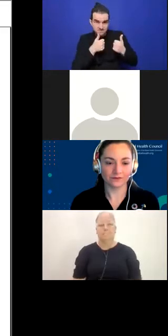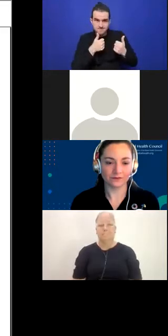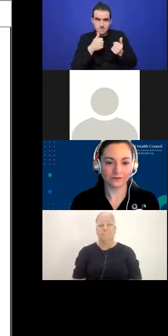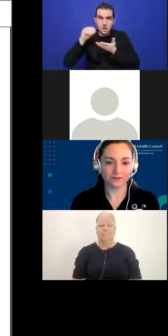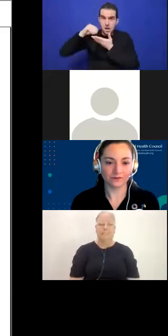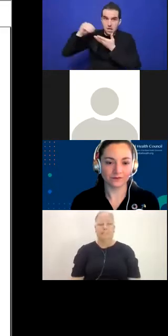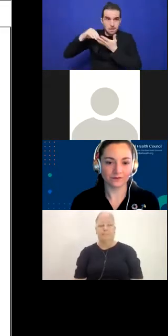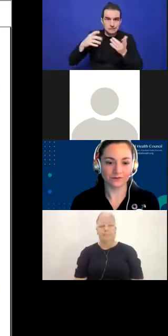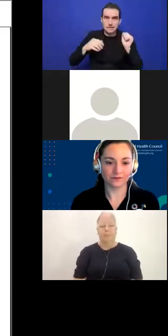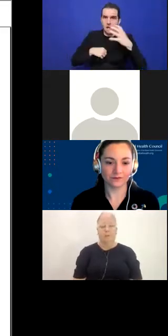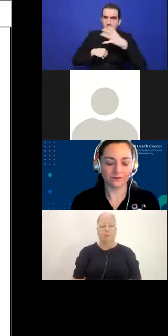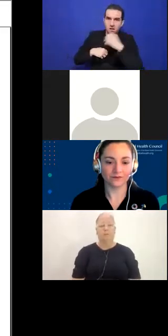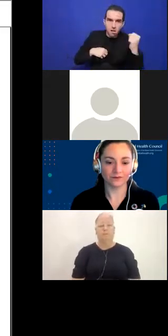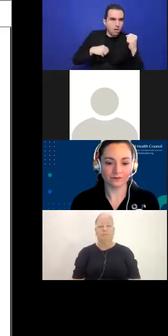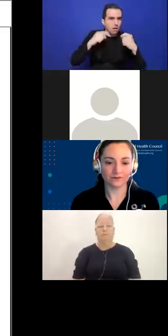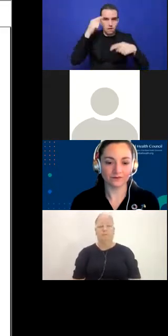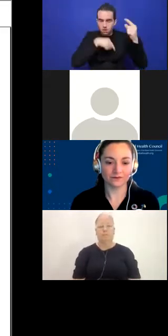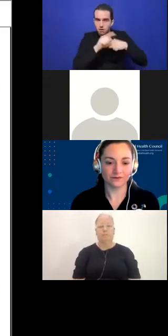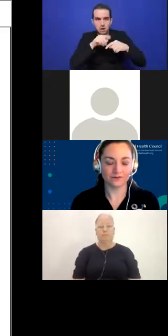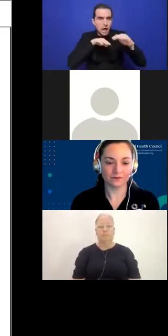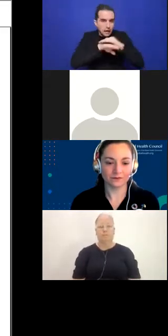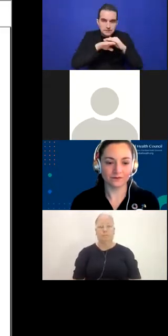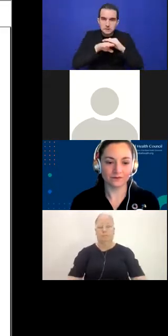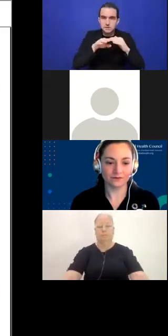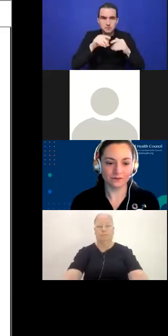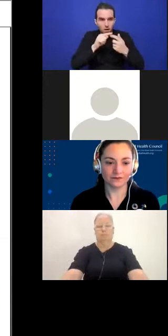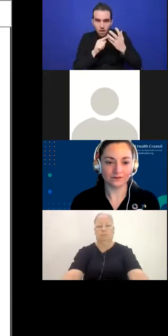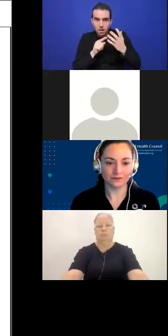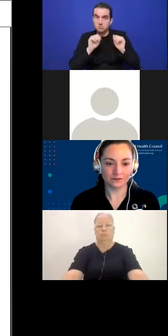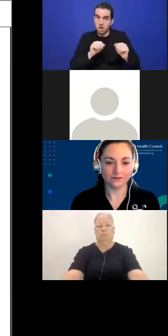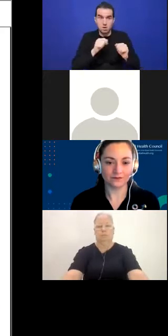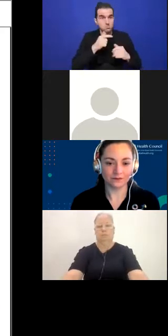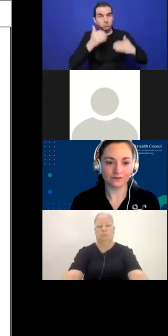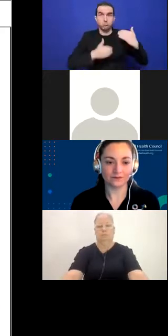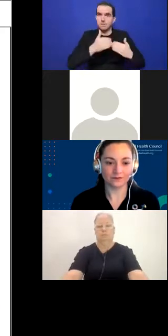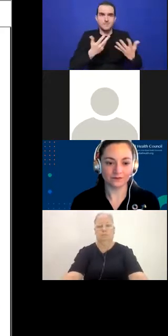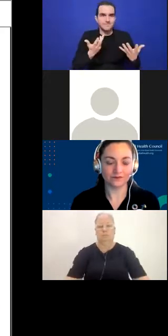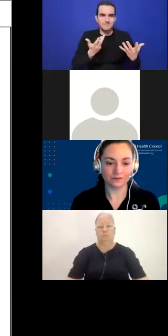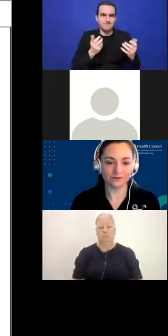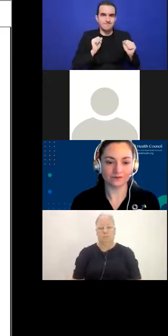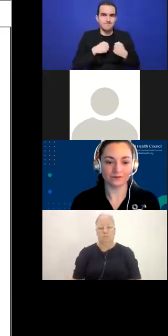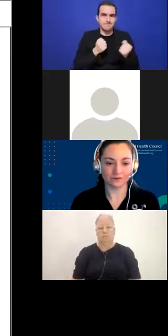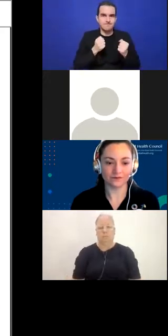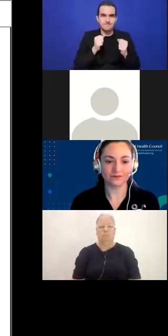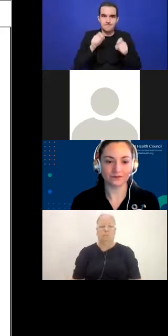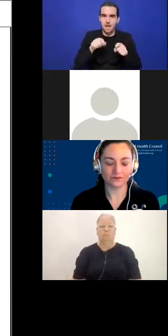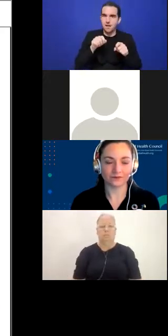often do not have adequate access to information about what is covered under the national health insurance or pension